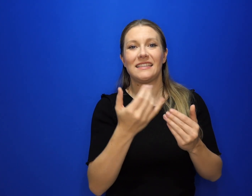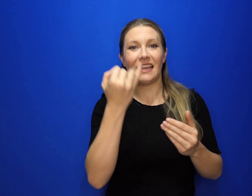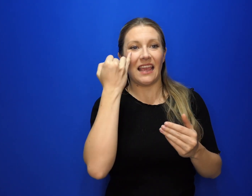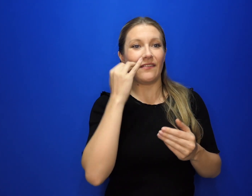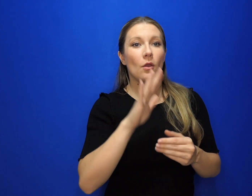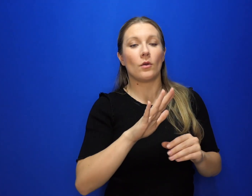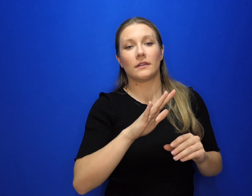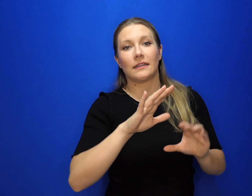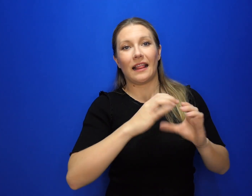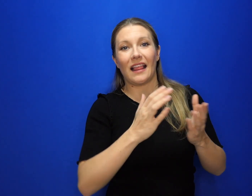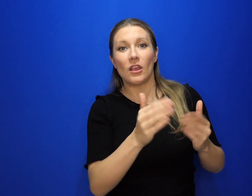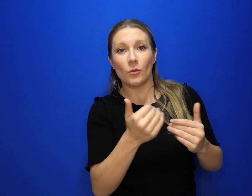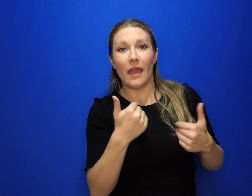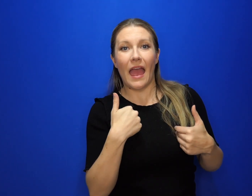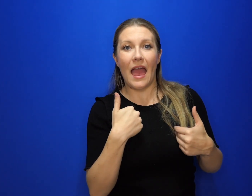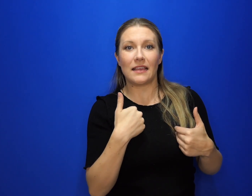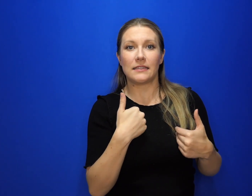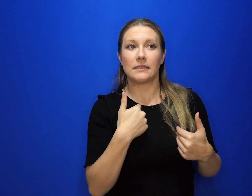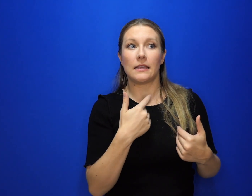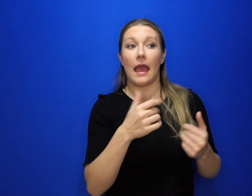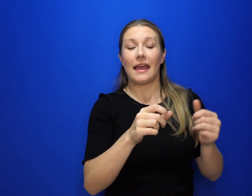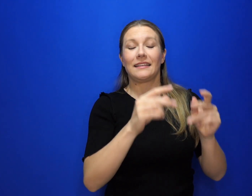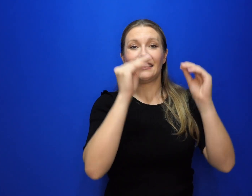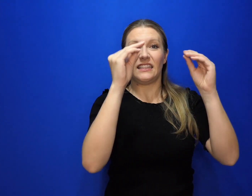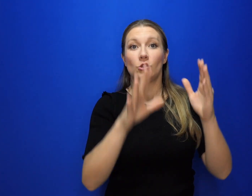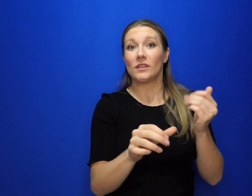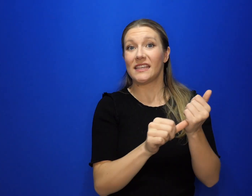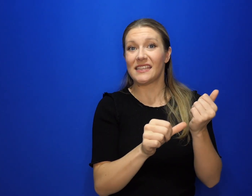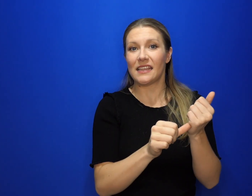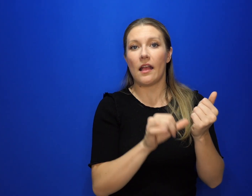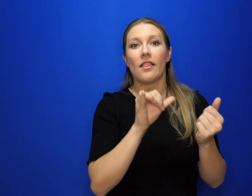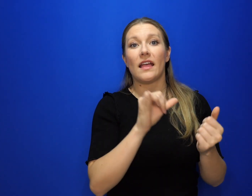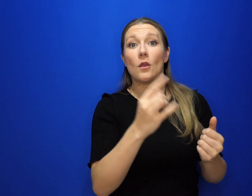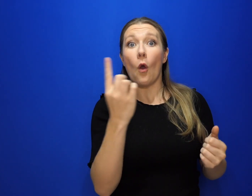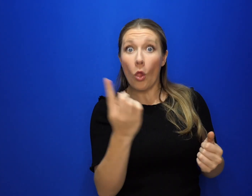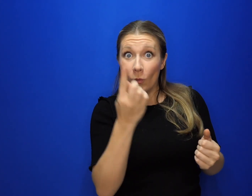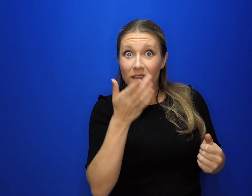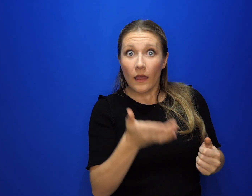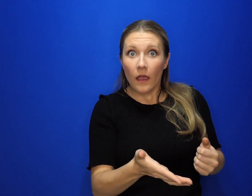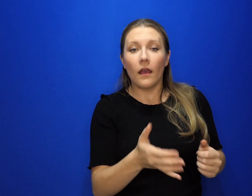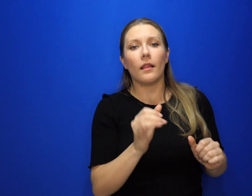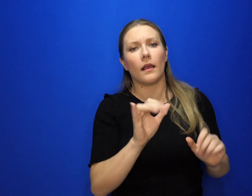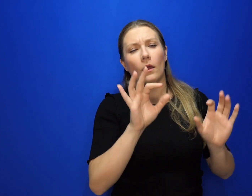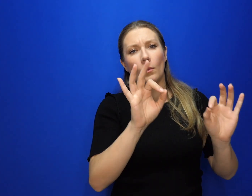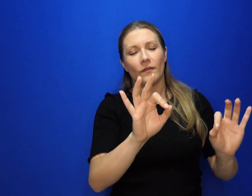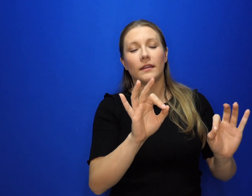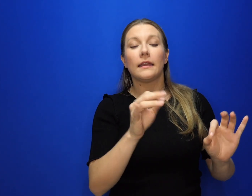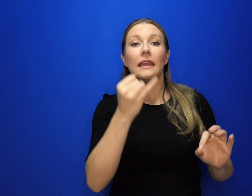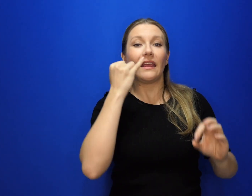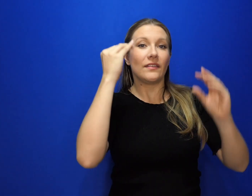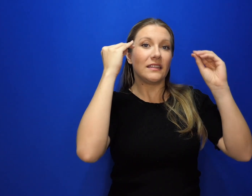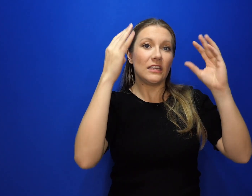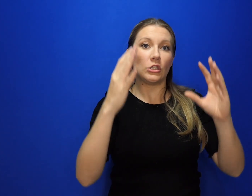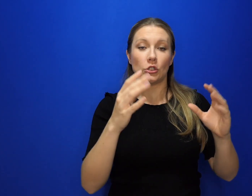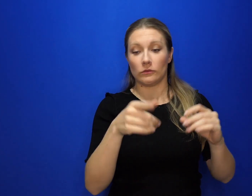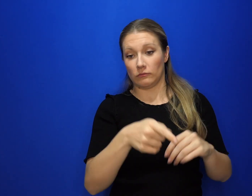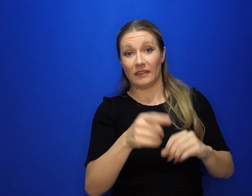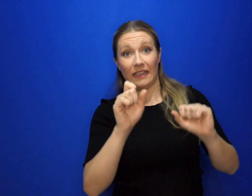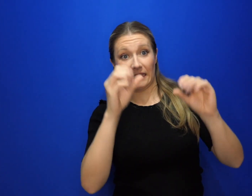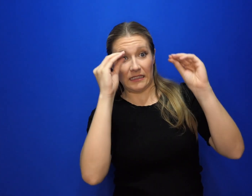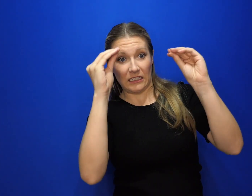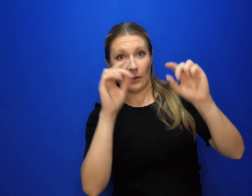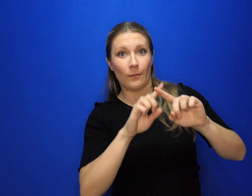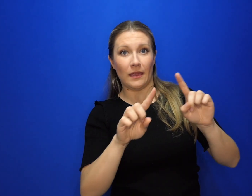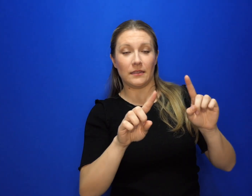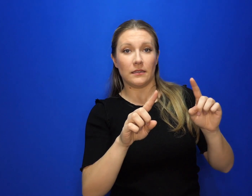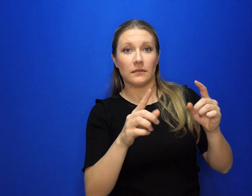have, or your child's classroom has a designated like teacher's assistant that's always there. The teacher has the instruction,